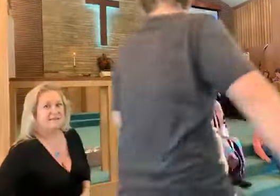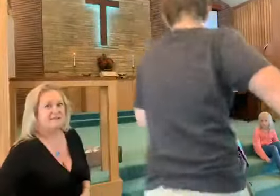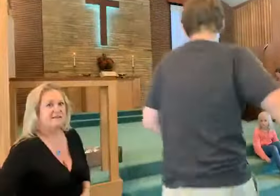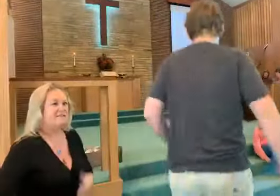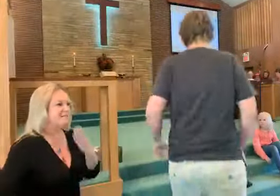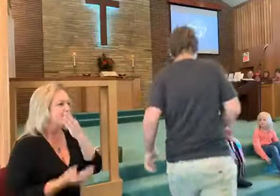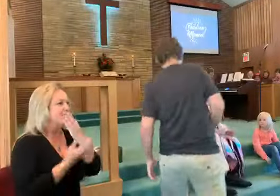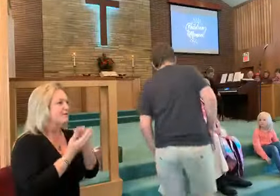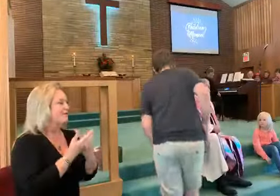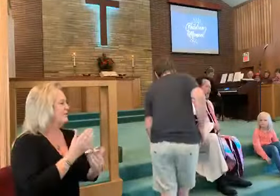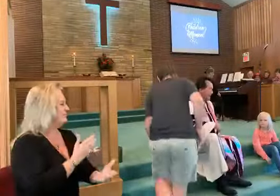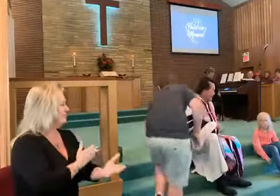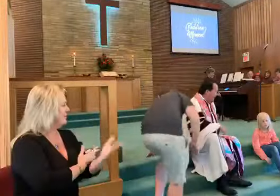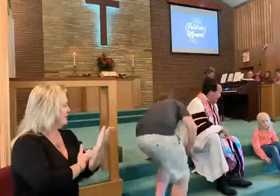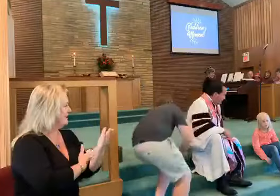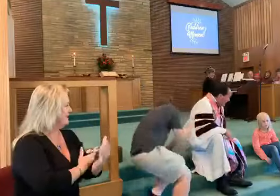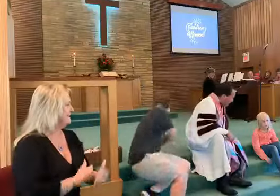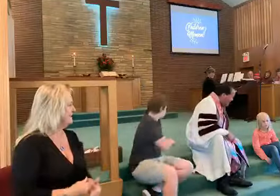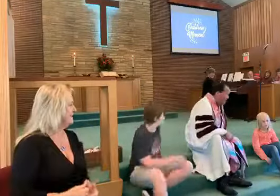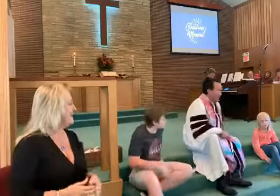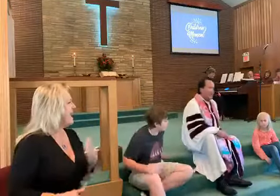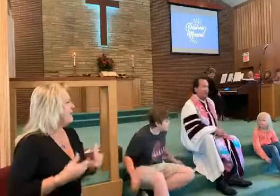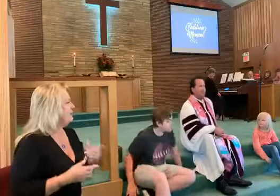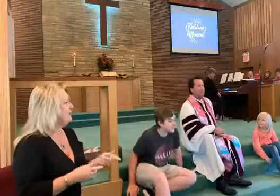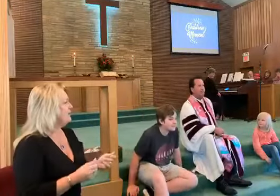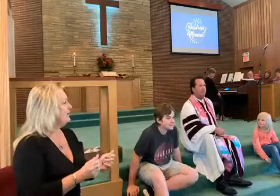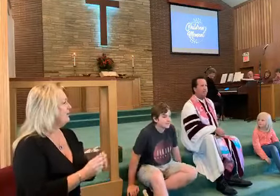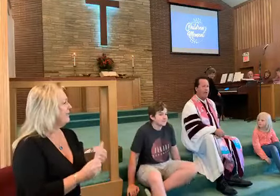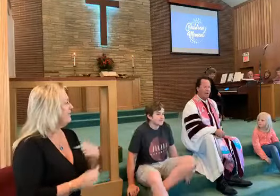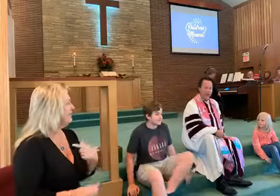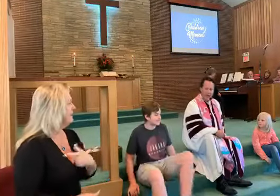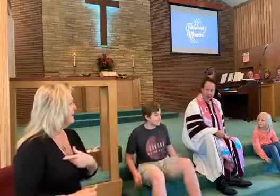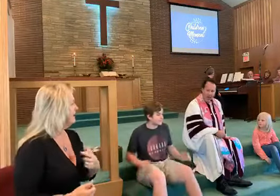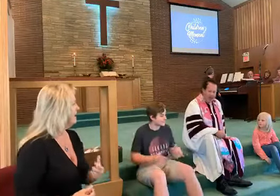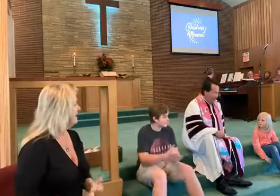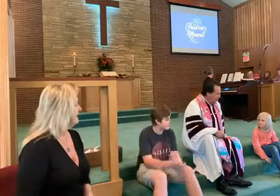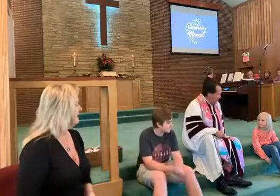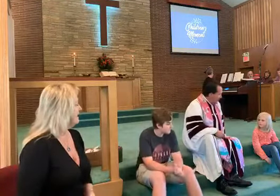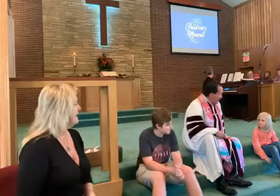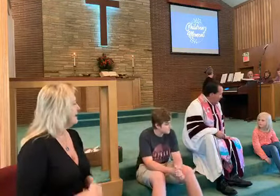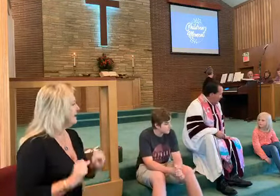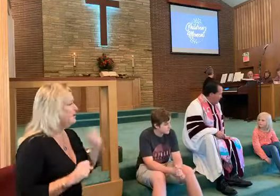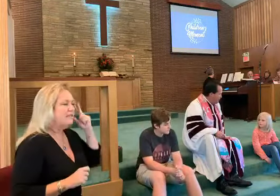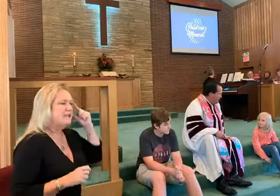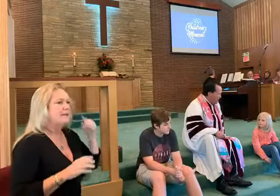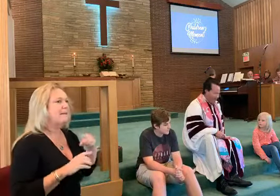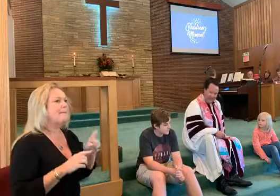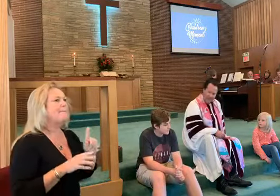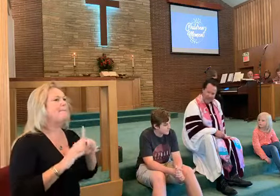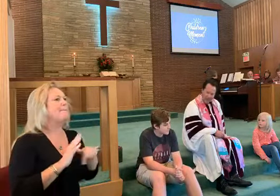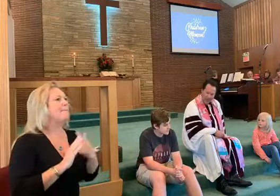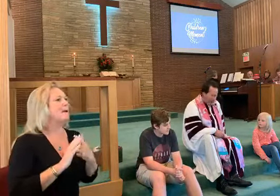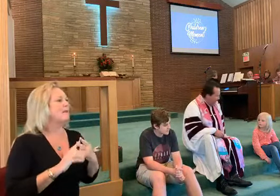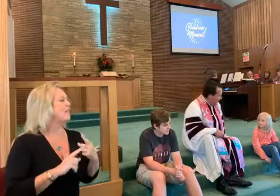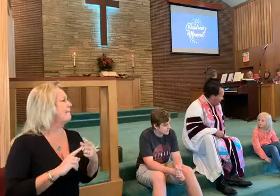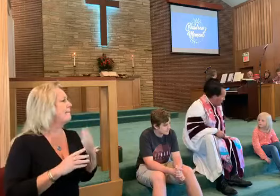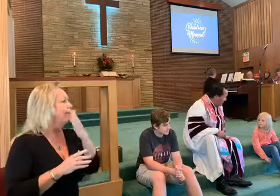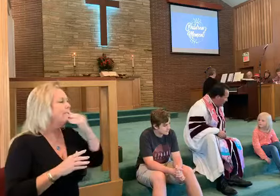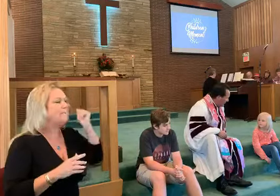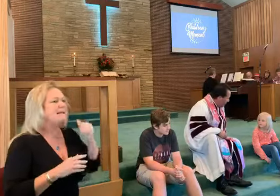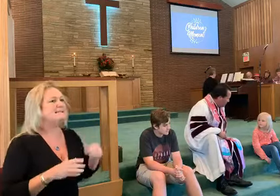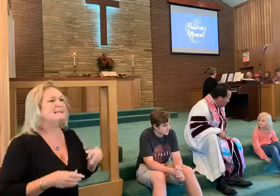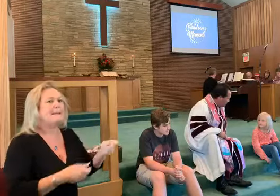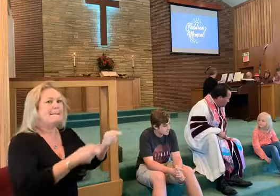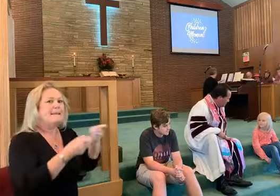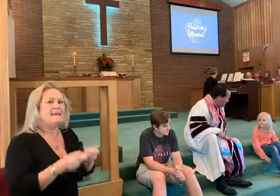Good morning. I'm so glad you're here. Can you think about the best birthday gift you